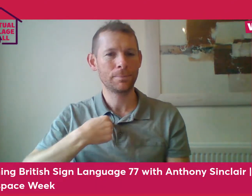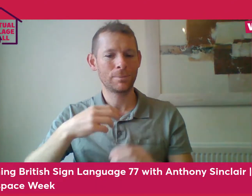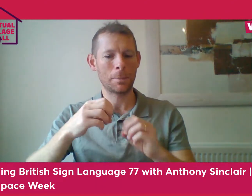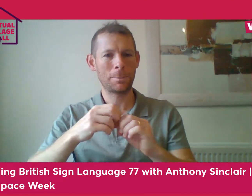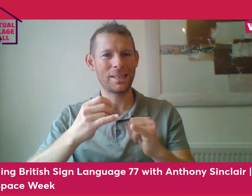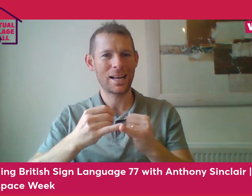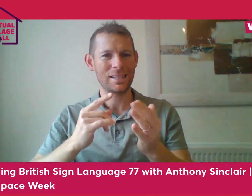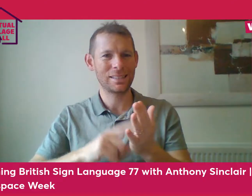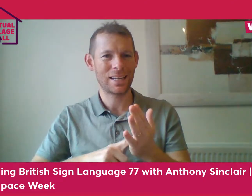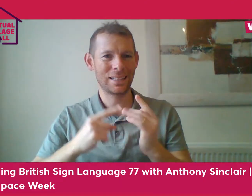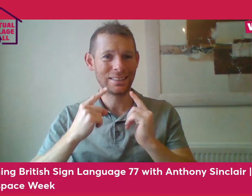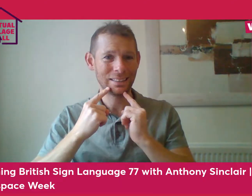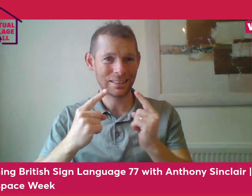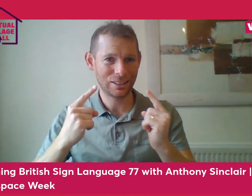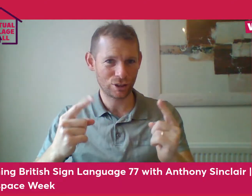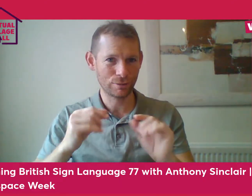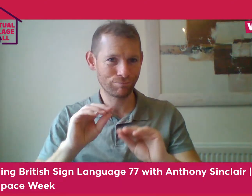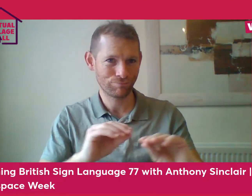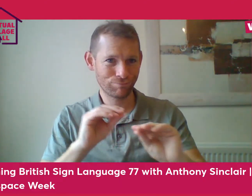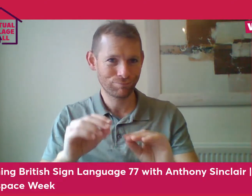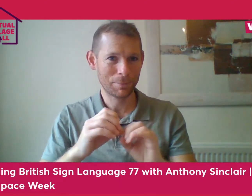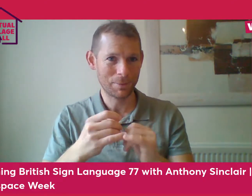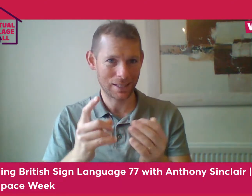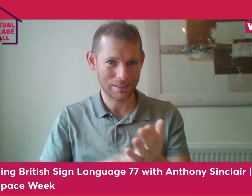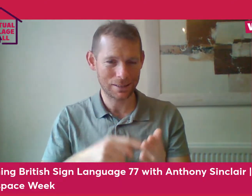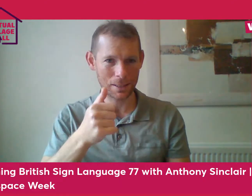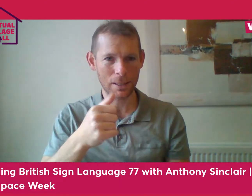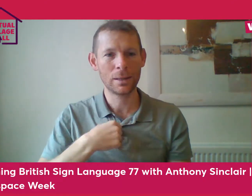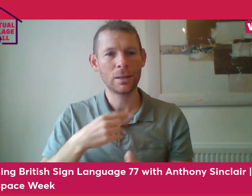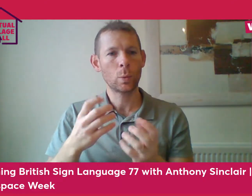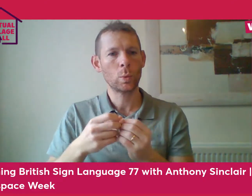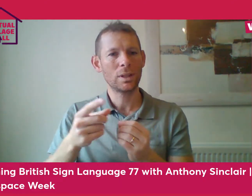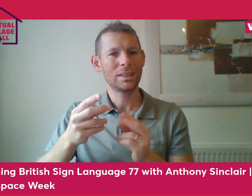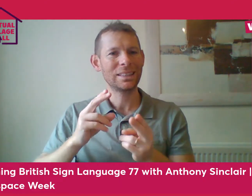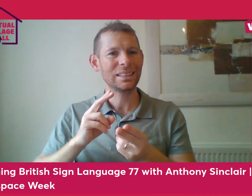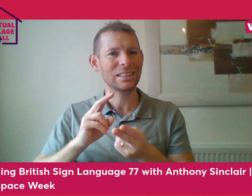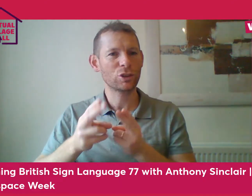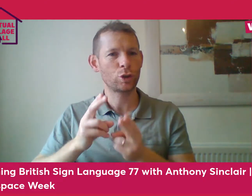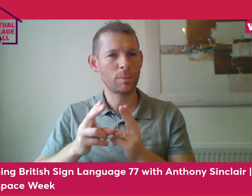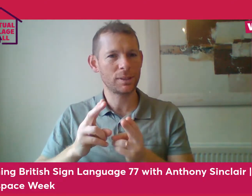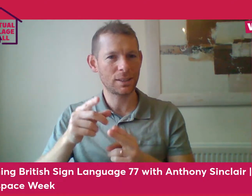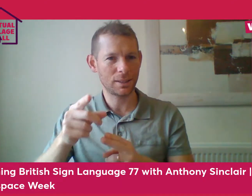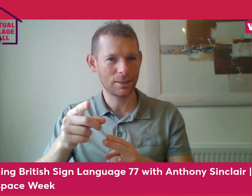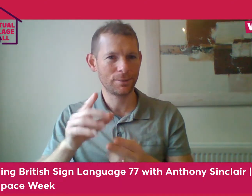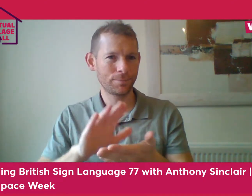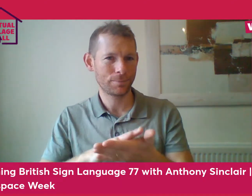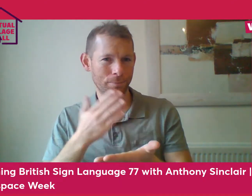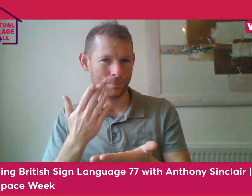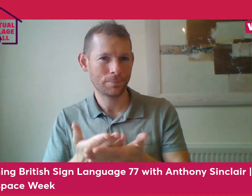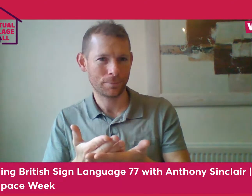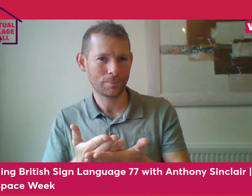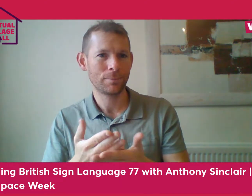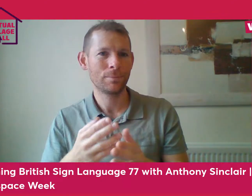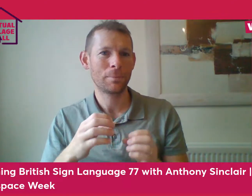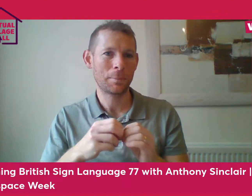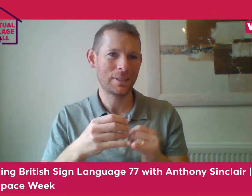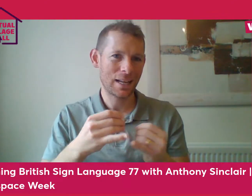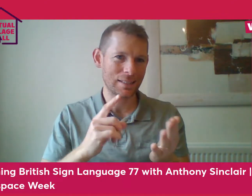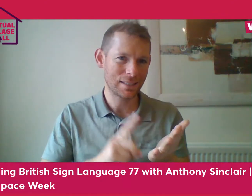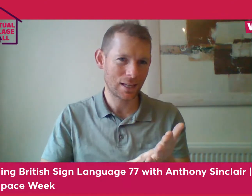Anthony. I am BSL teacher and that's what I do. And today I am, as always, with an interpreter